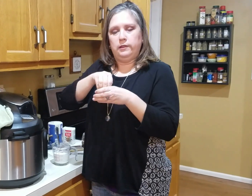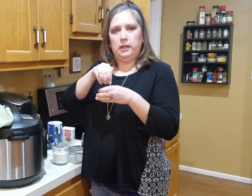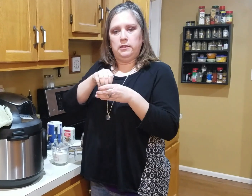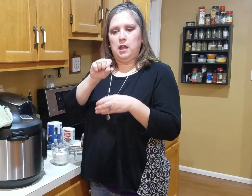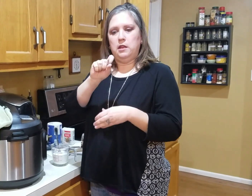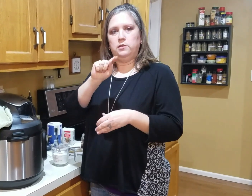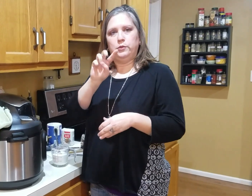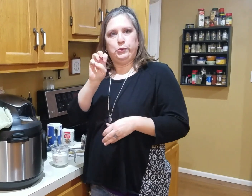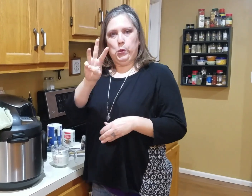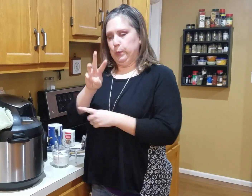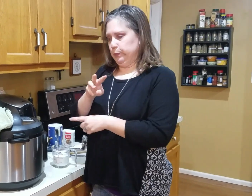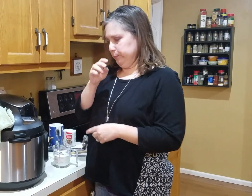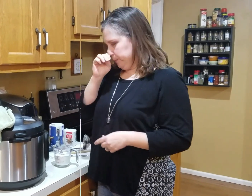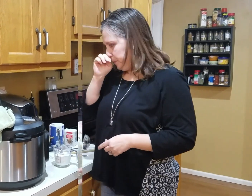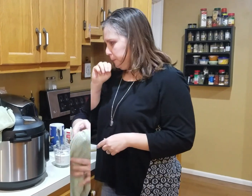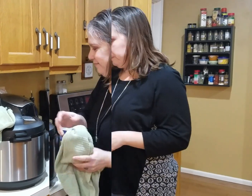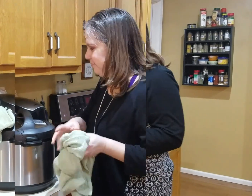We want it to thicken the sauce inside the stew.